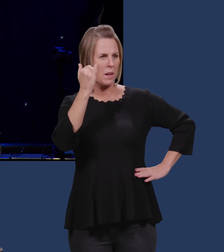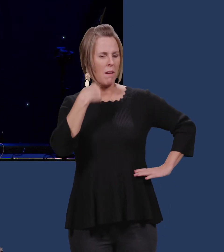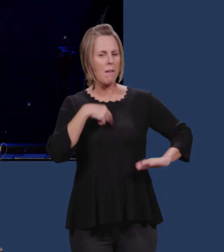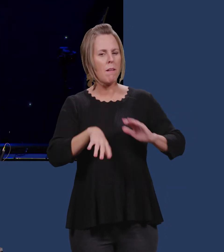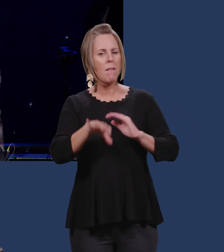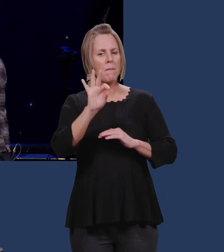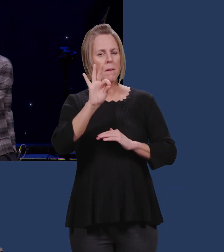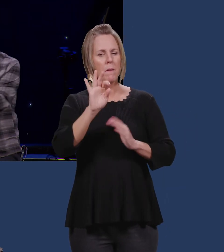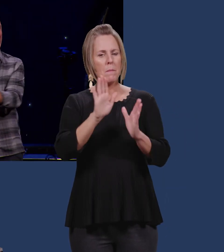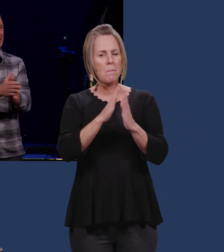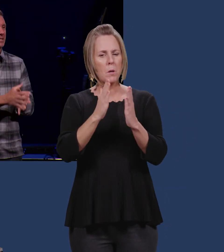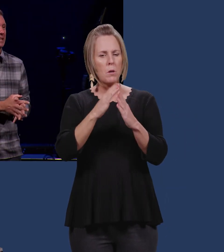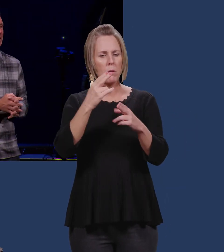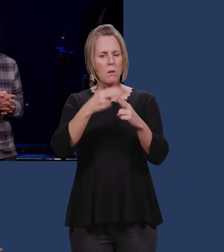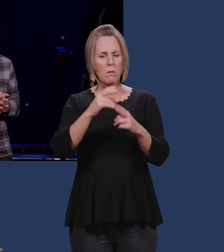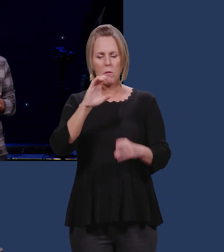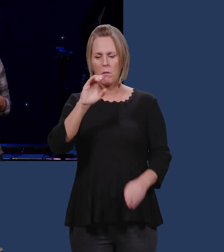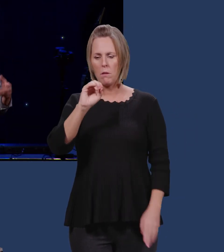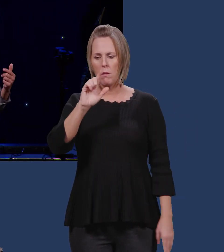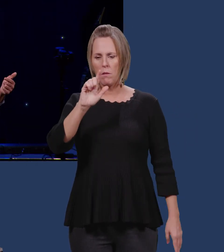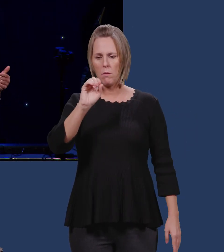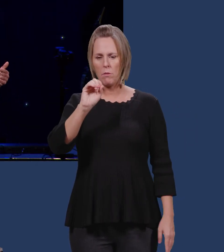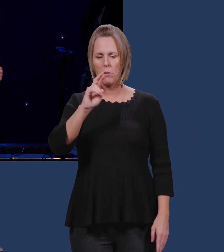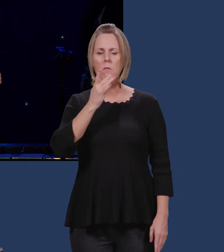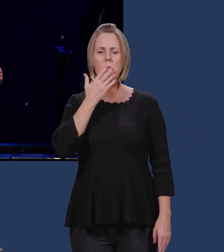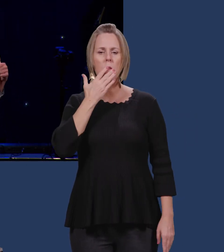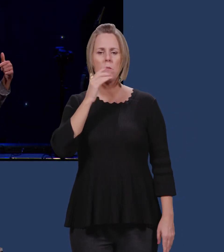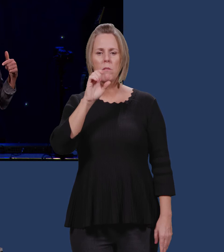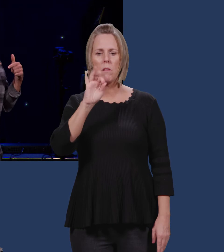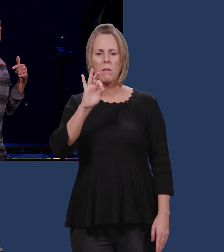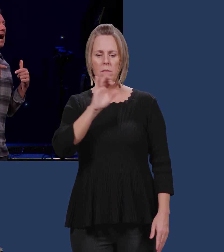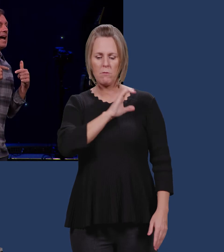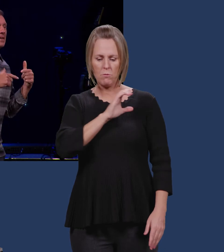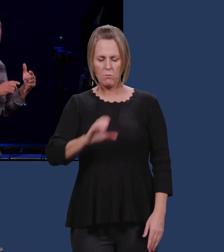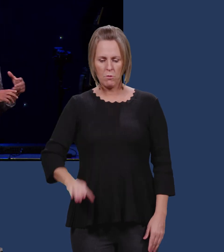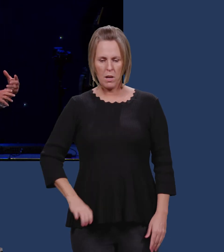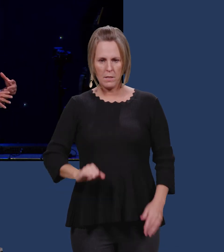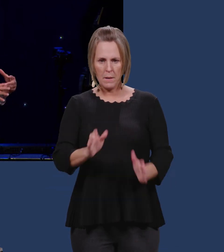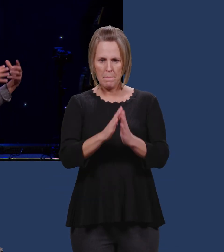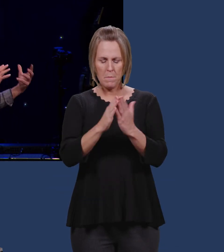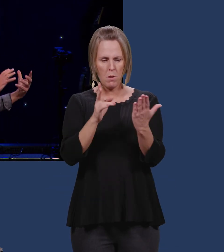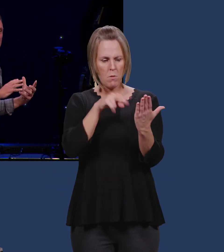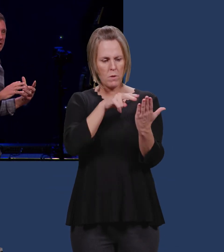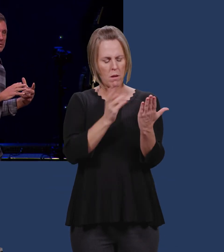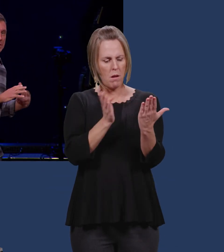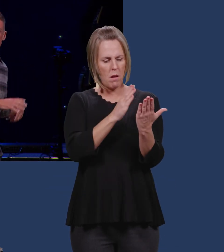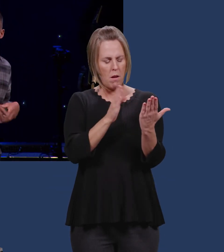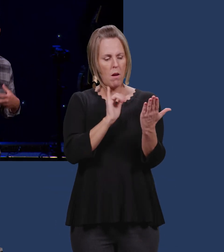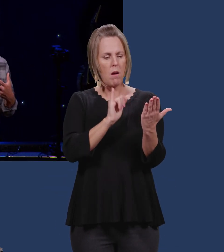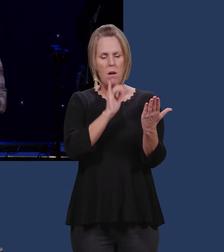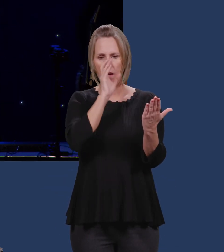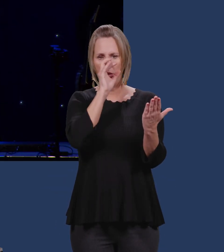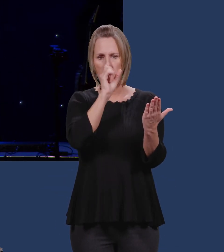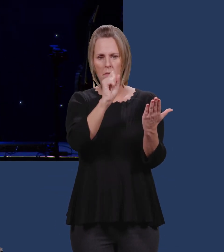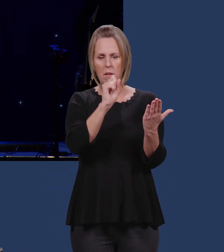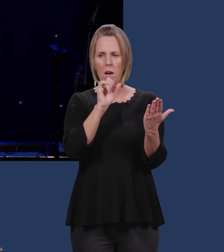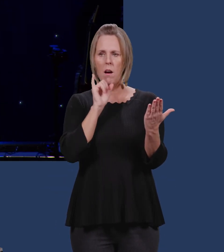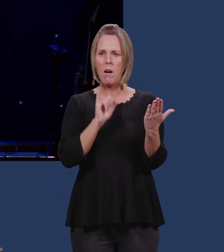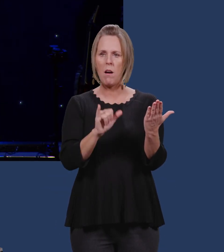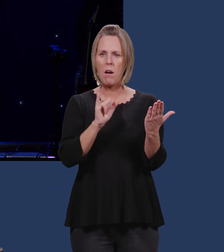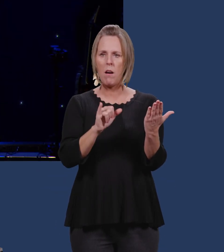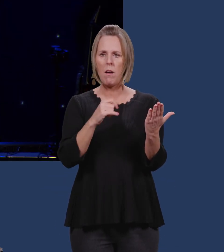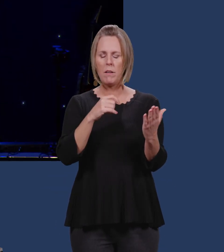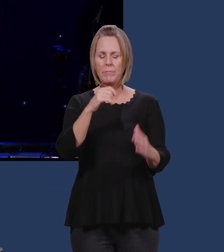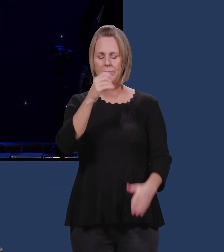Color of Christ, that I found fascinating. And it made me realize that I have gotten my image of Jesus from a picture book when I